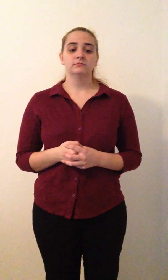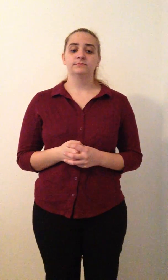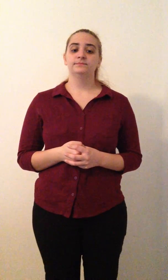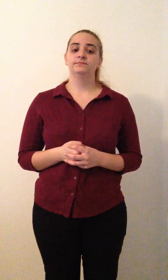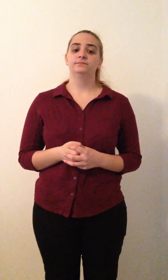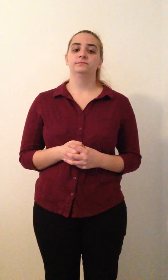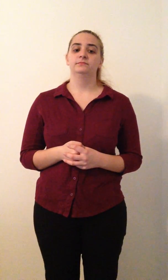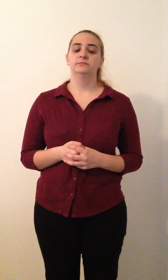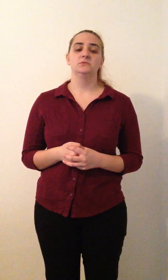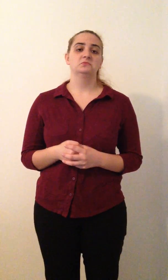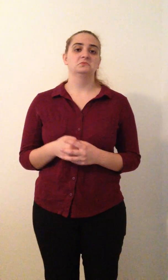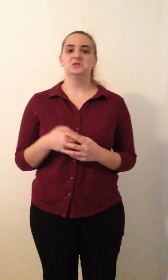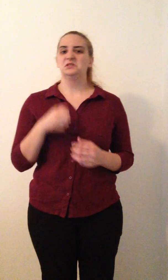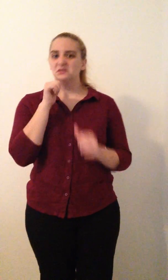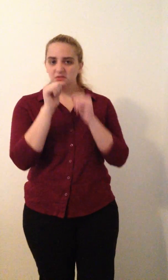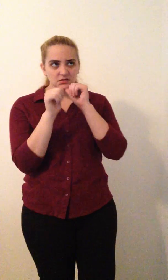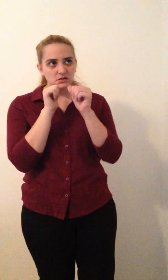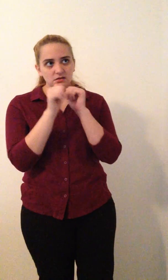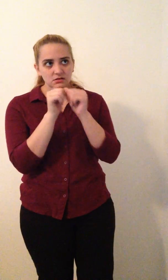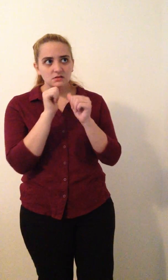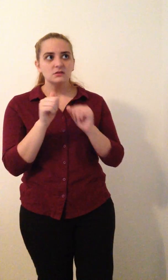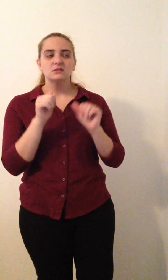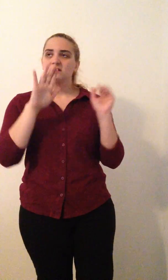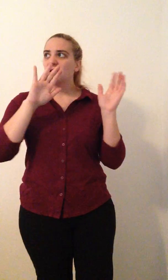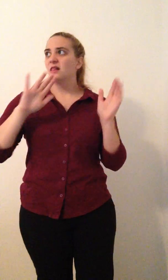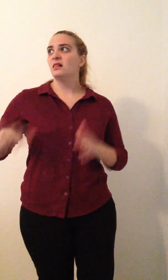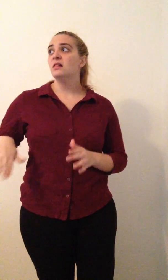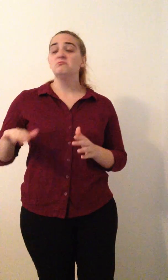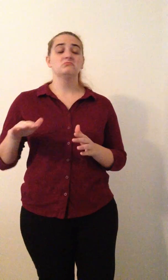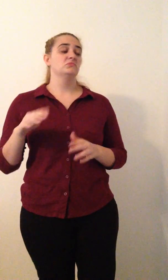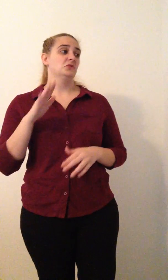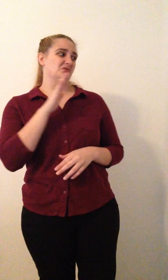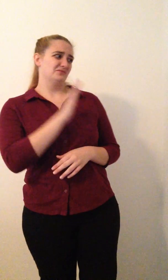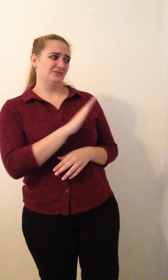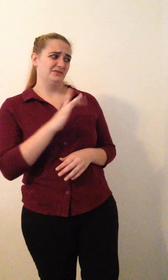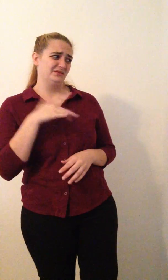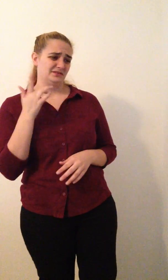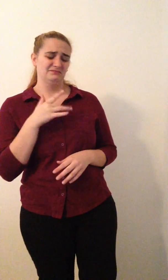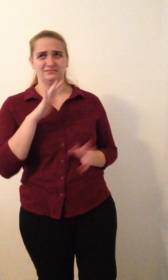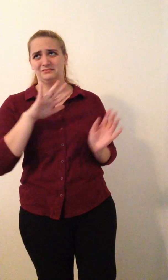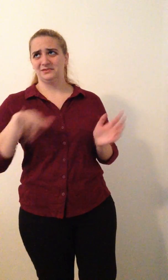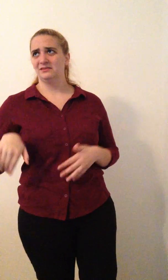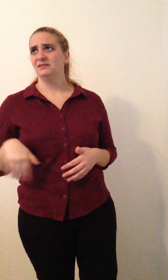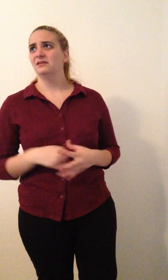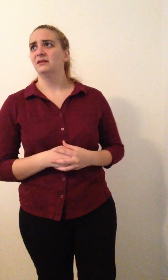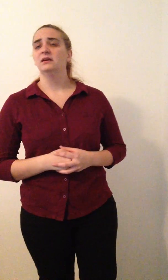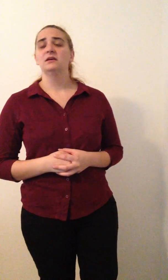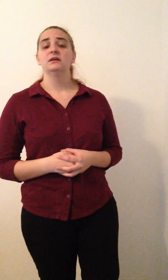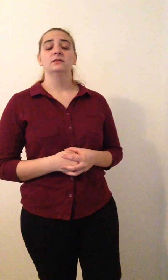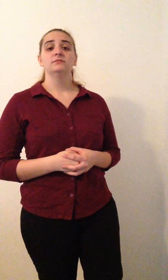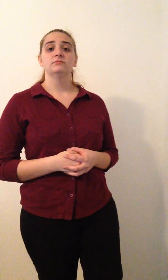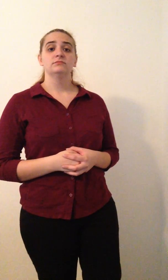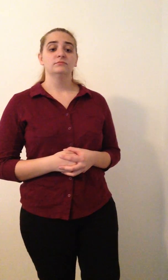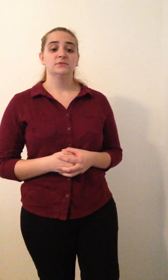completely in denial, minimizes things, minimize my feelings, dismiss my feelings and her own,